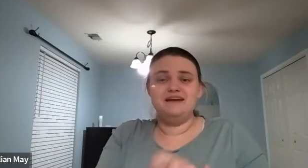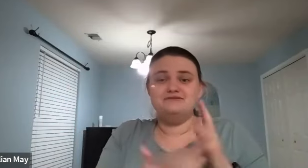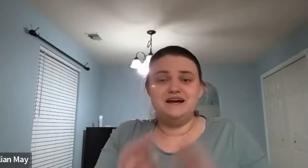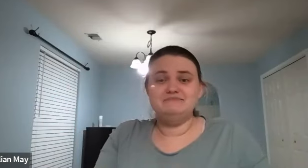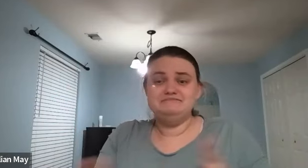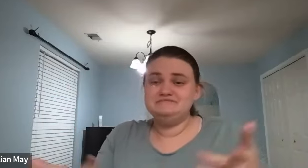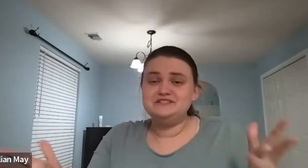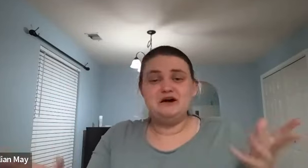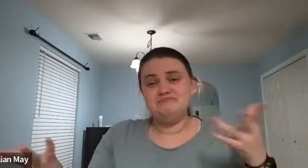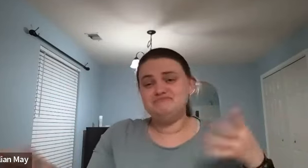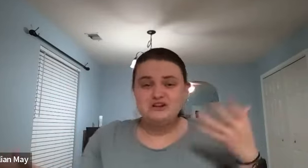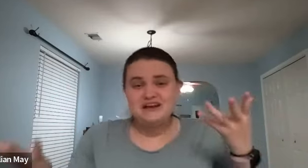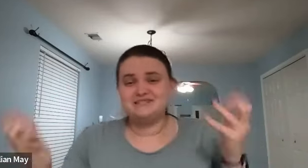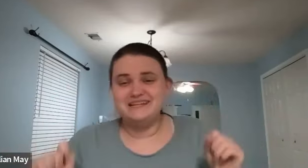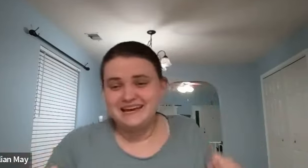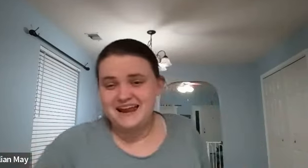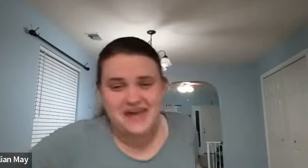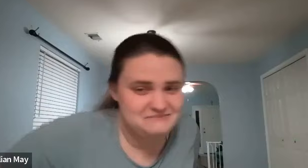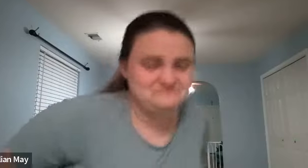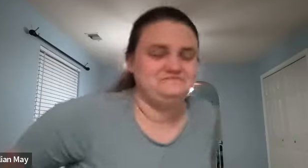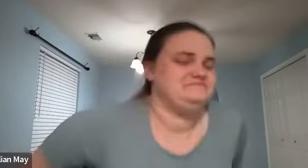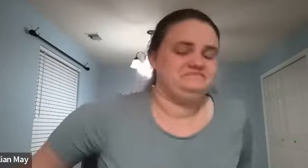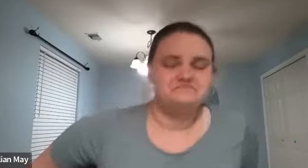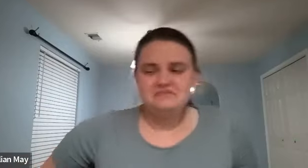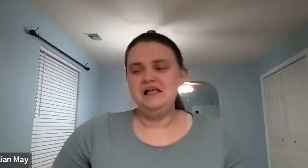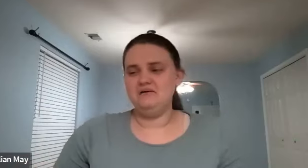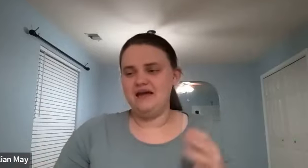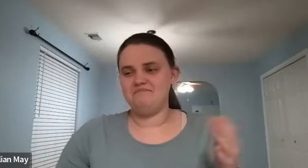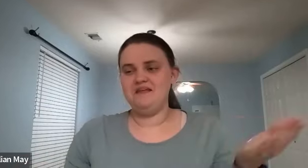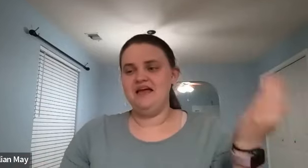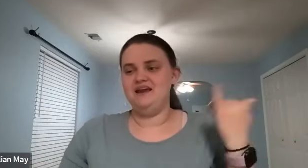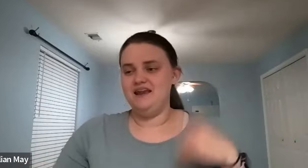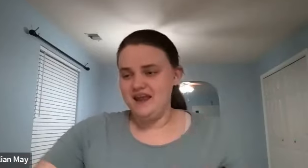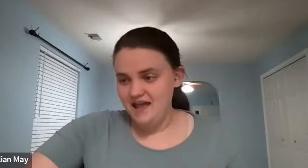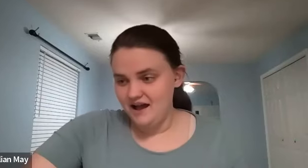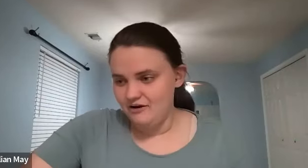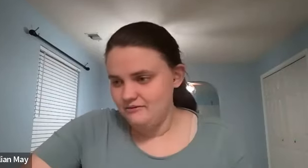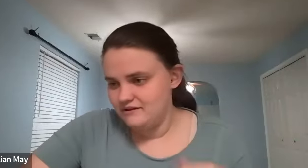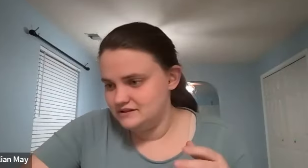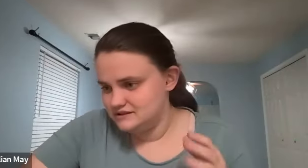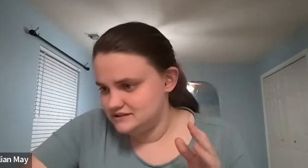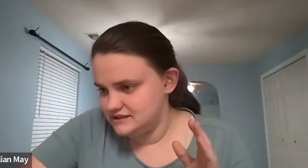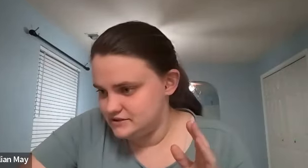every time. So thought you guys get a kick out of that. Okay, now let's